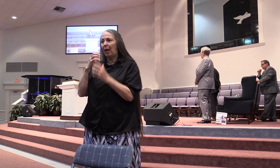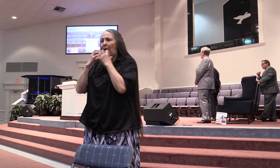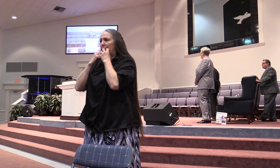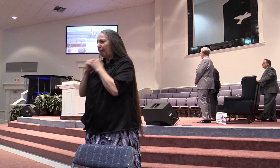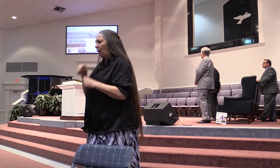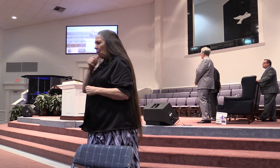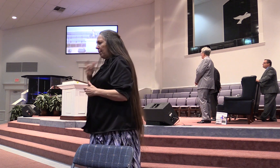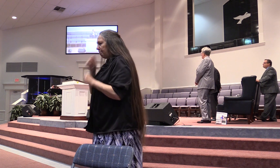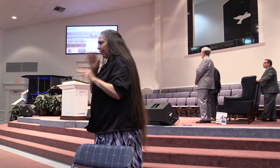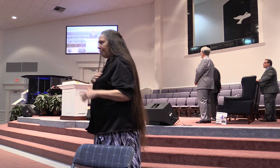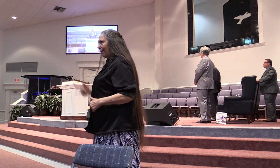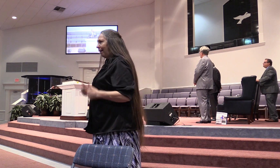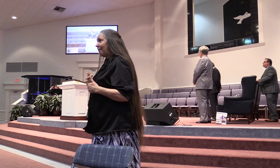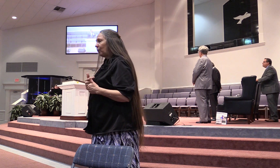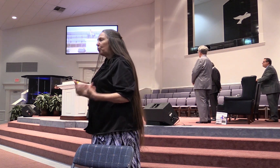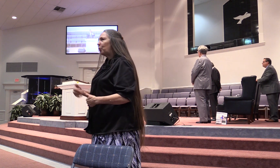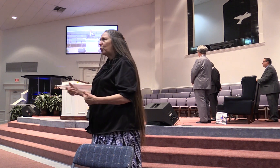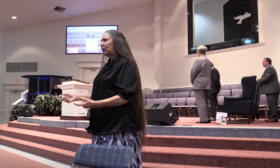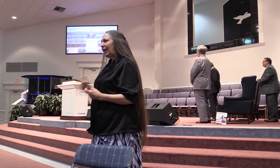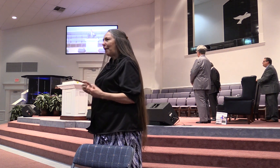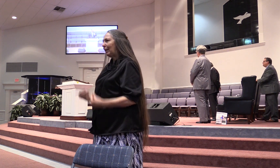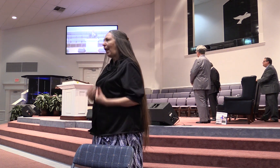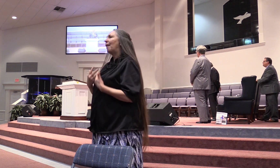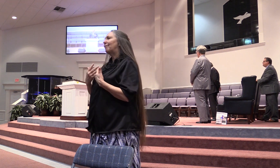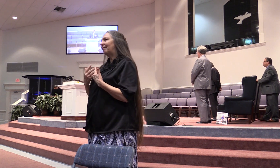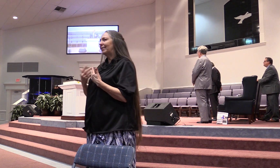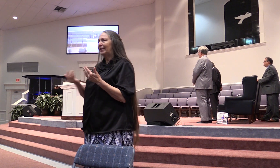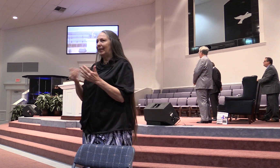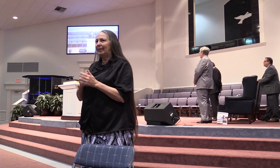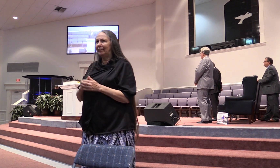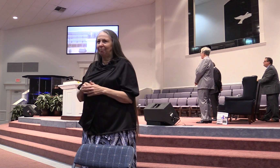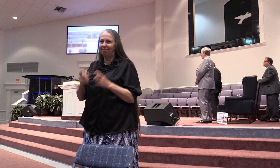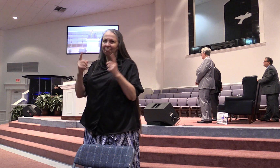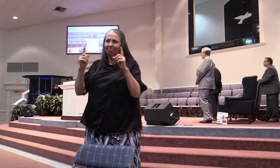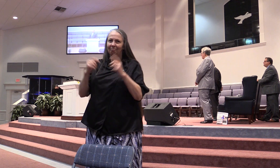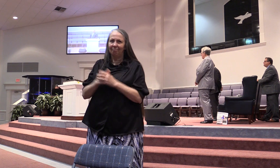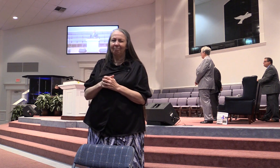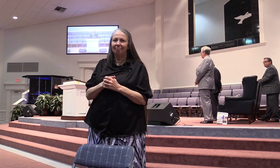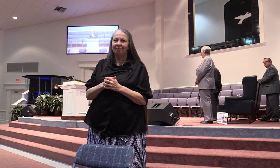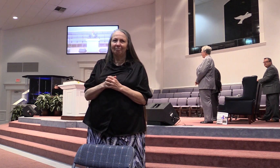I found life in her field.